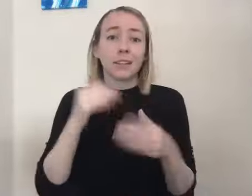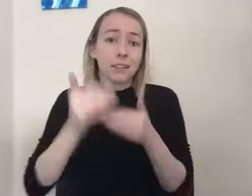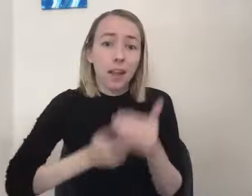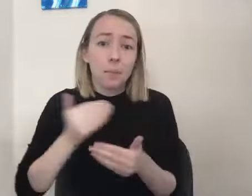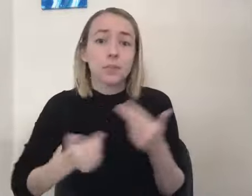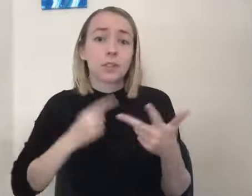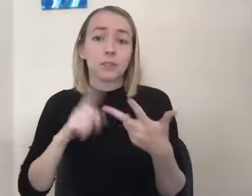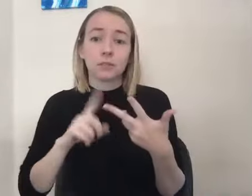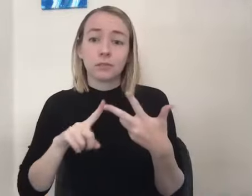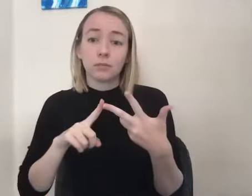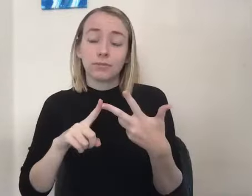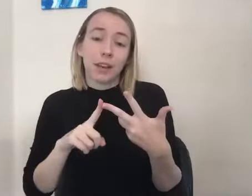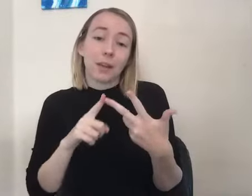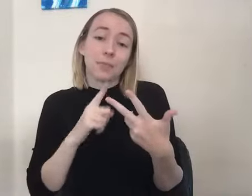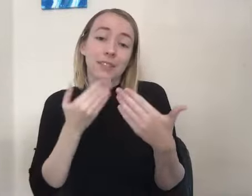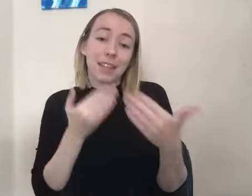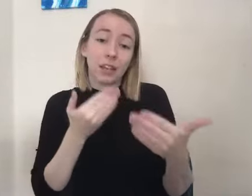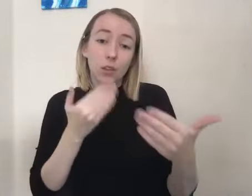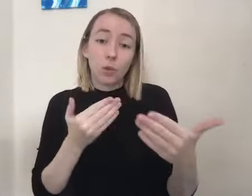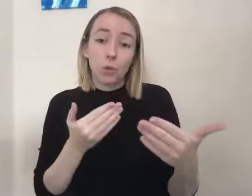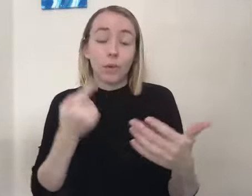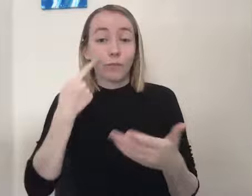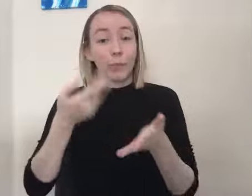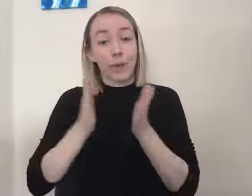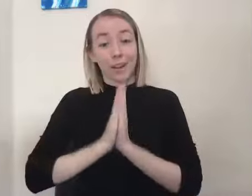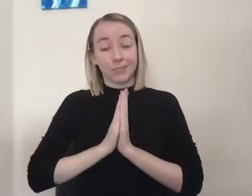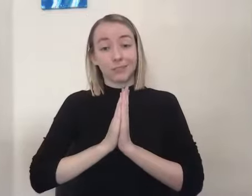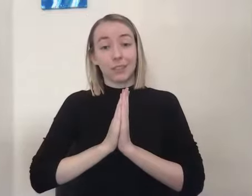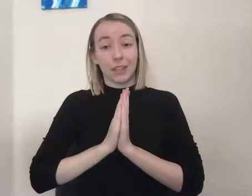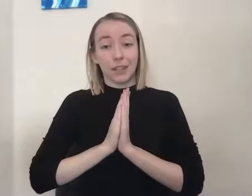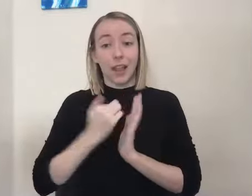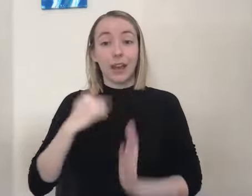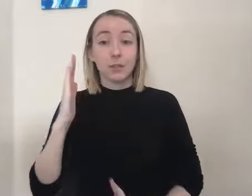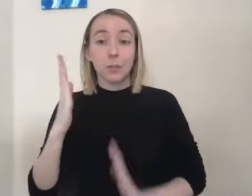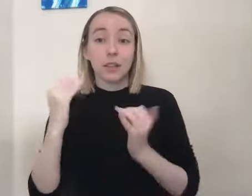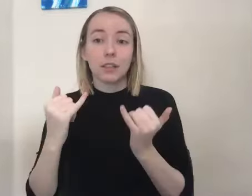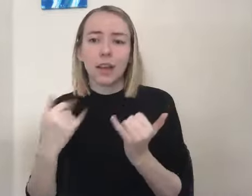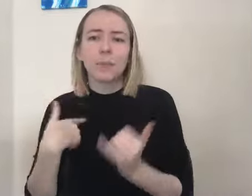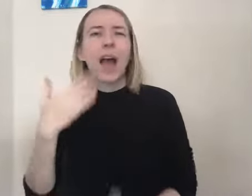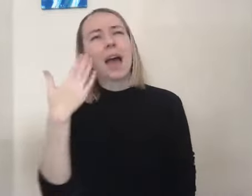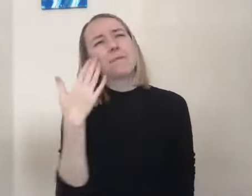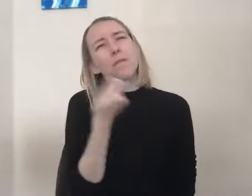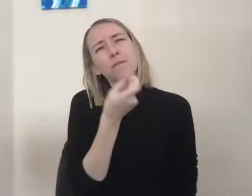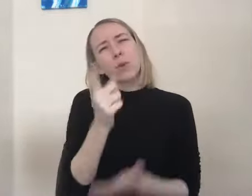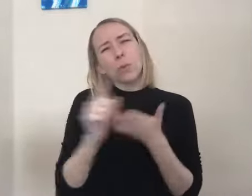The 12 steps are the spiritual program that it promised me. And I hope on a daily basis I love them. I love